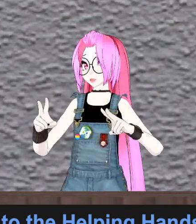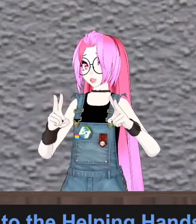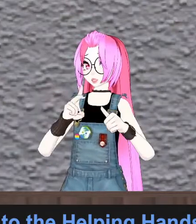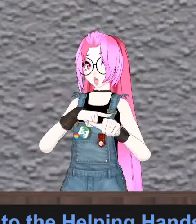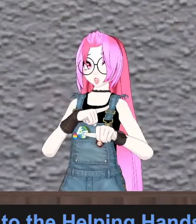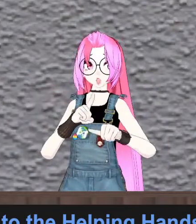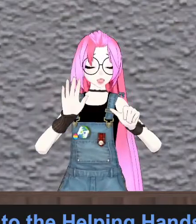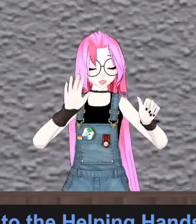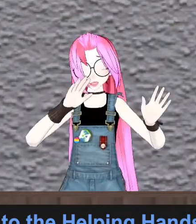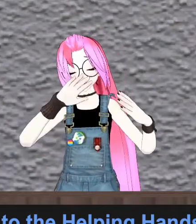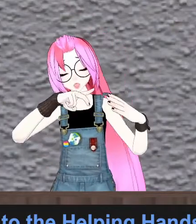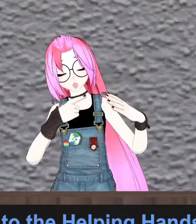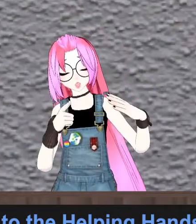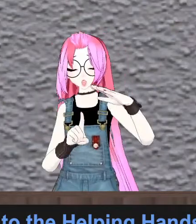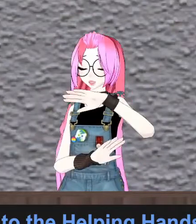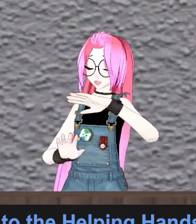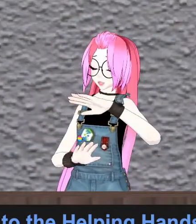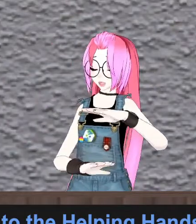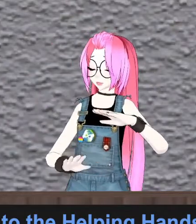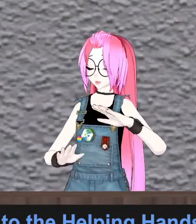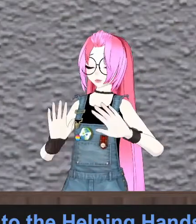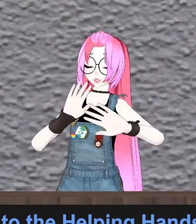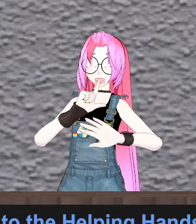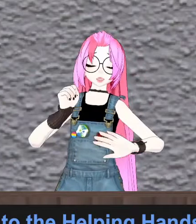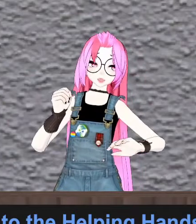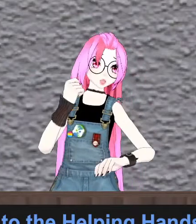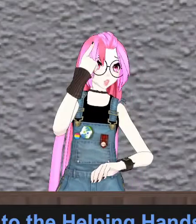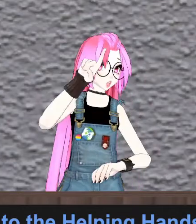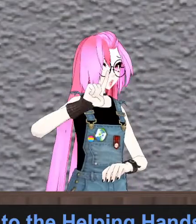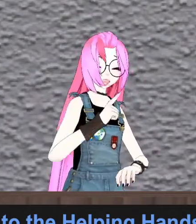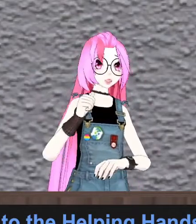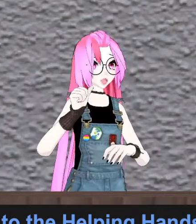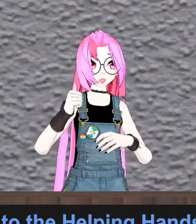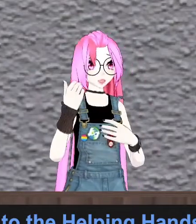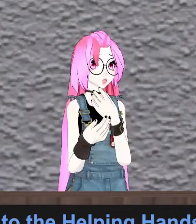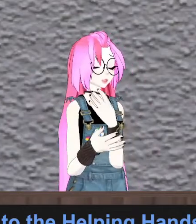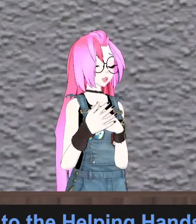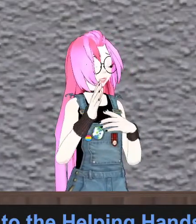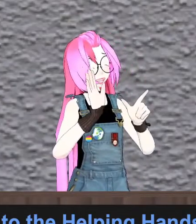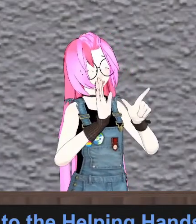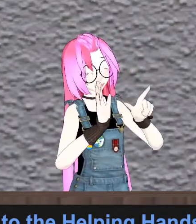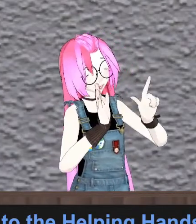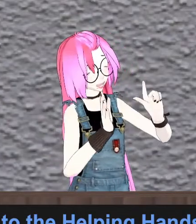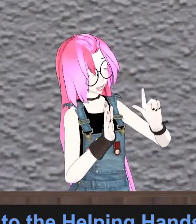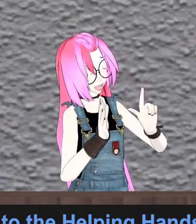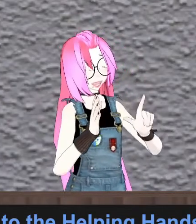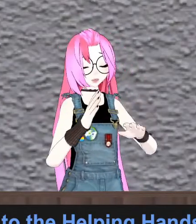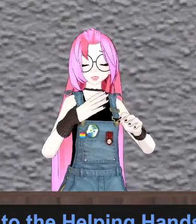this class, I think we should start off with some basics. And for those people who are not new, this is going to be a review. So